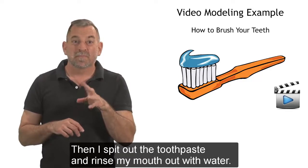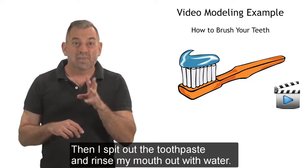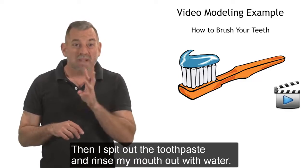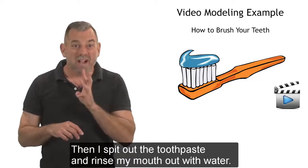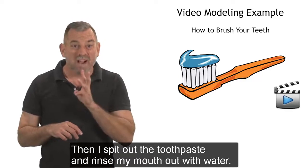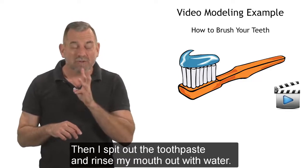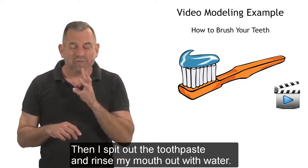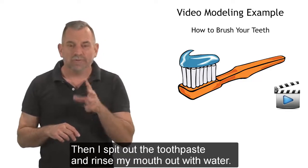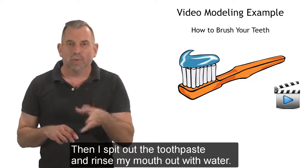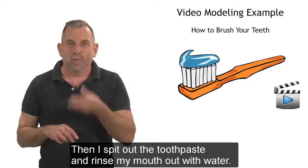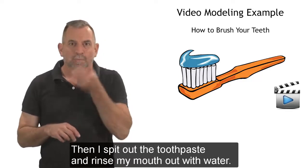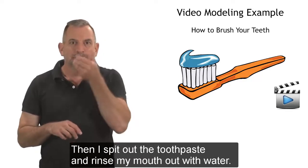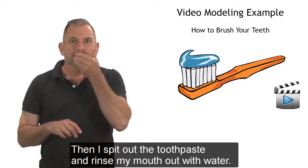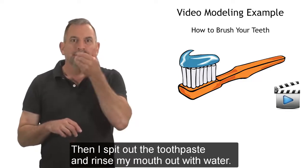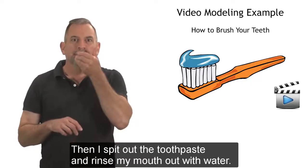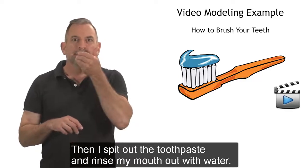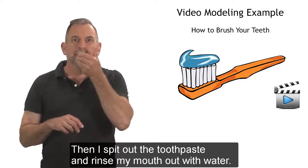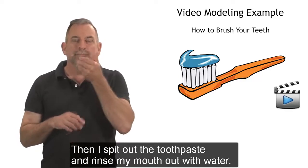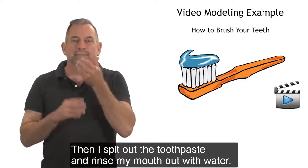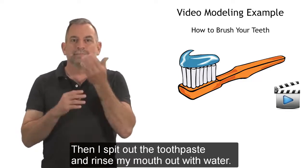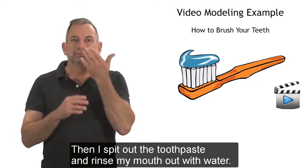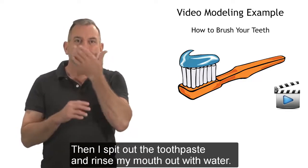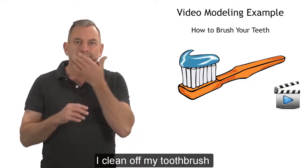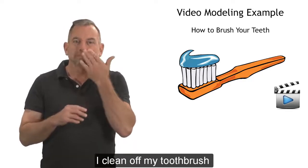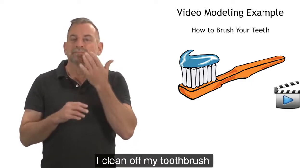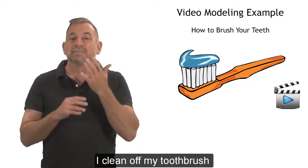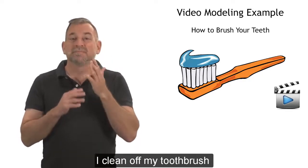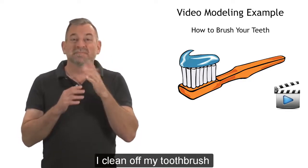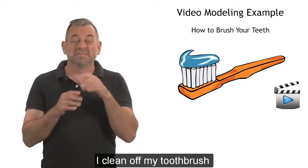toothpaste and rinse my mouth out with water.